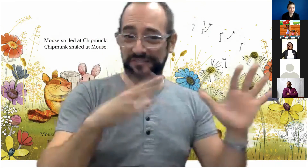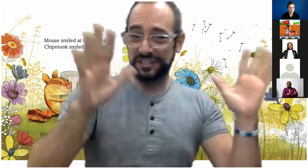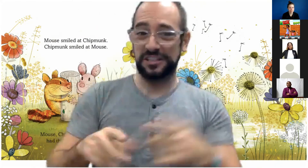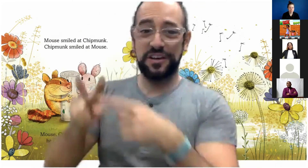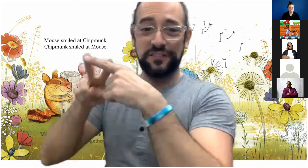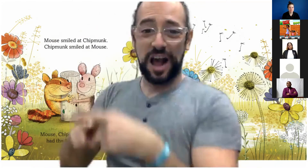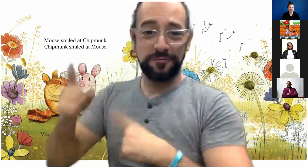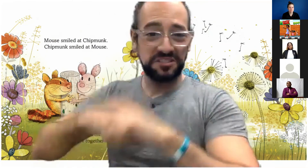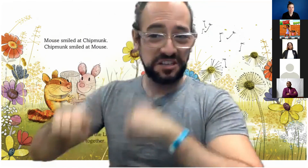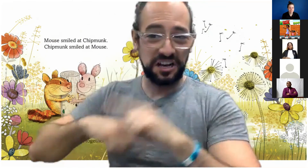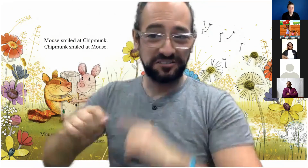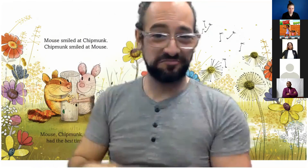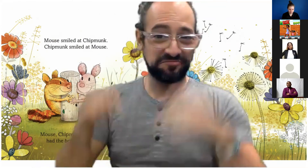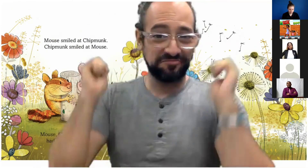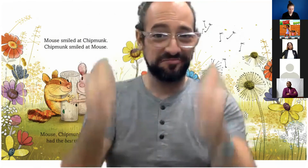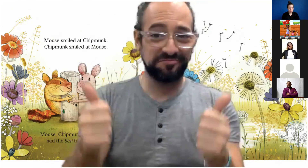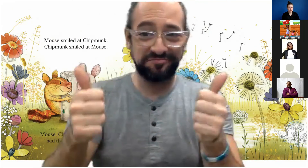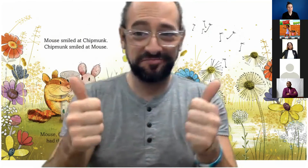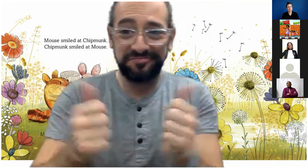Now that's all wrapped up in terms of the story.